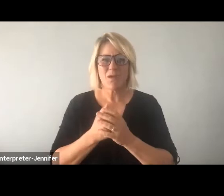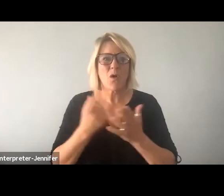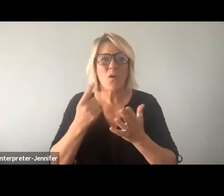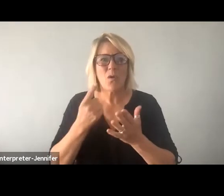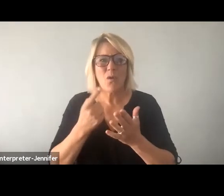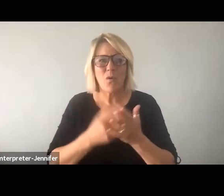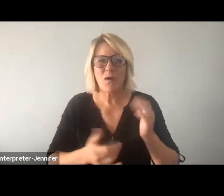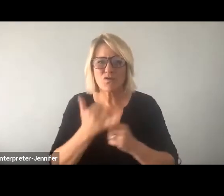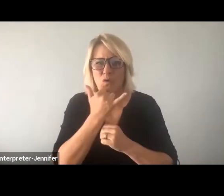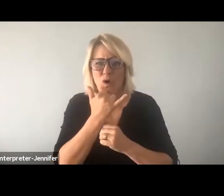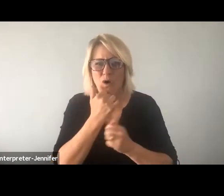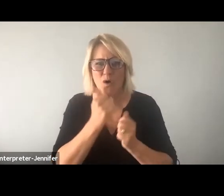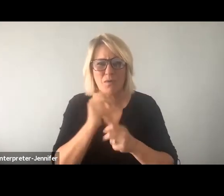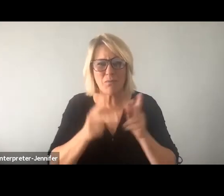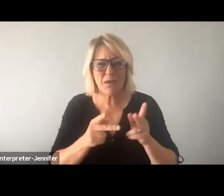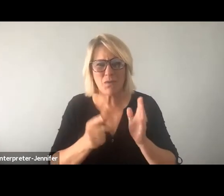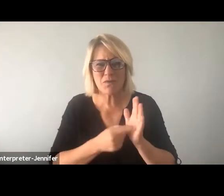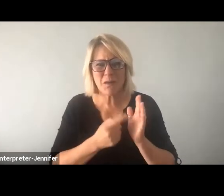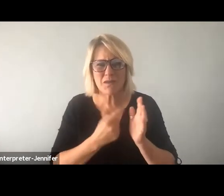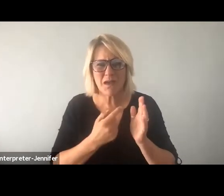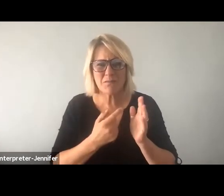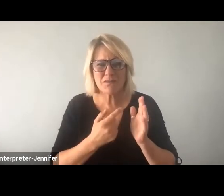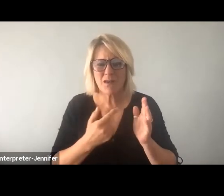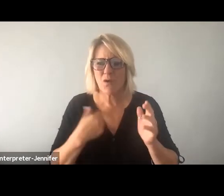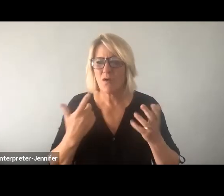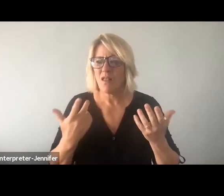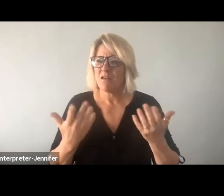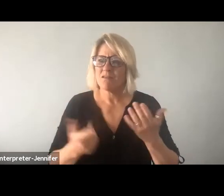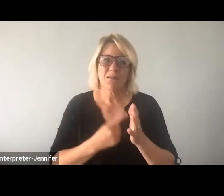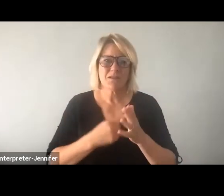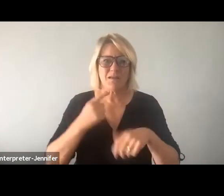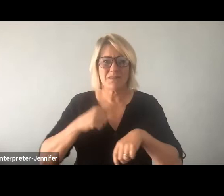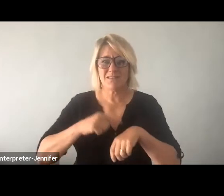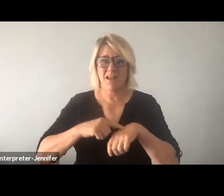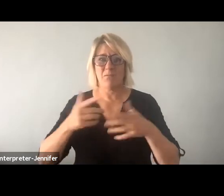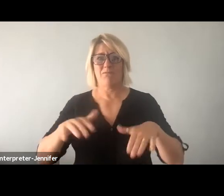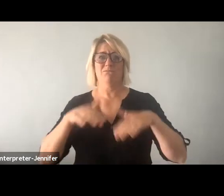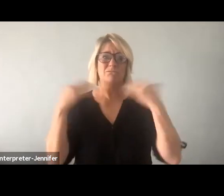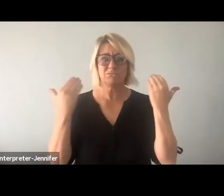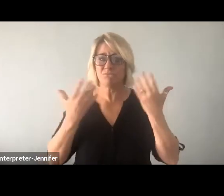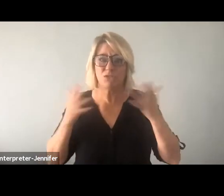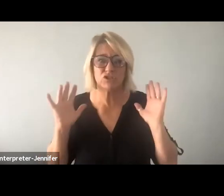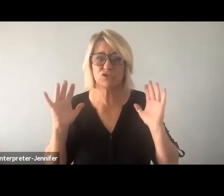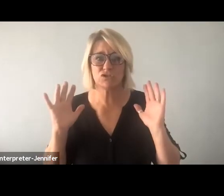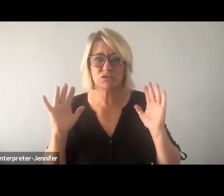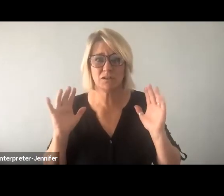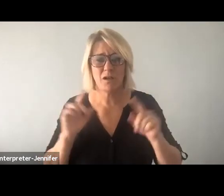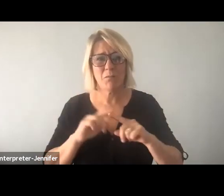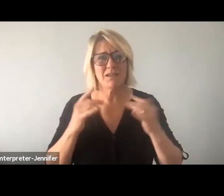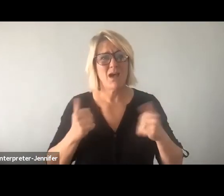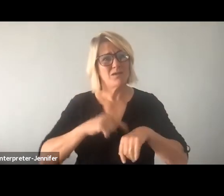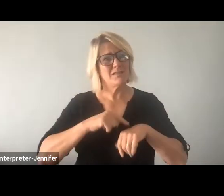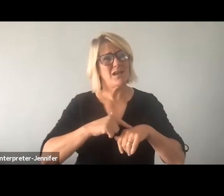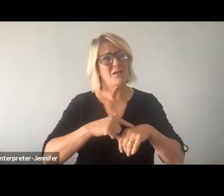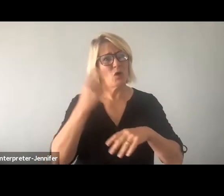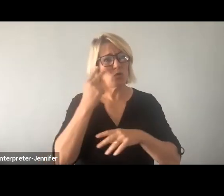with people sometimes, and we all seem to be at wit's end. So I just wanted to take some time and reflect on a little bit. I call this